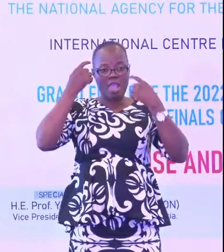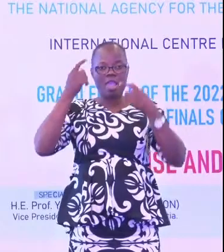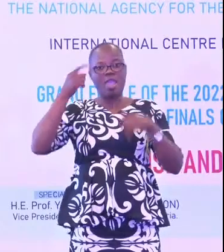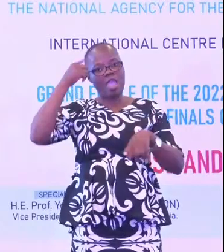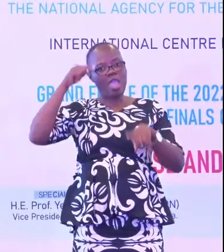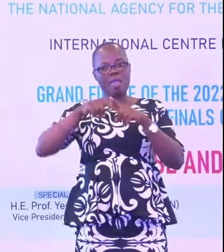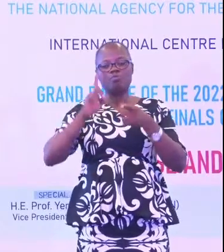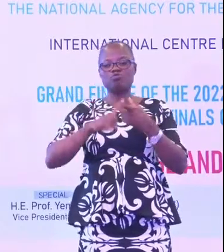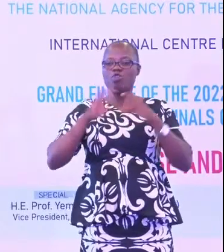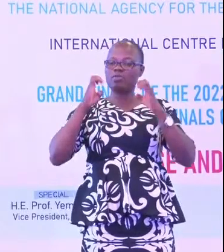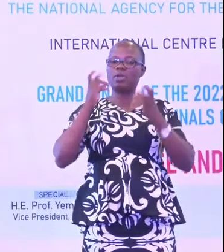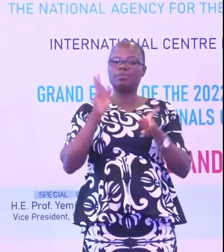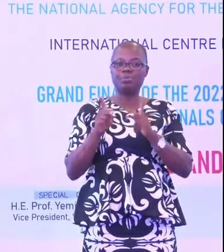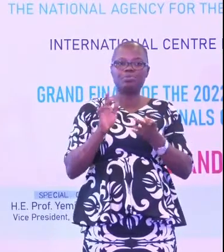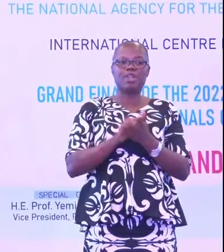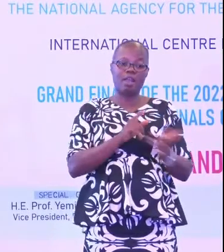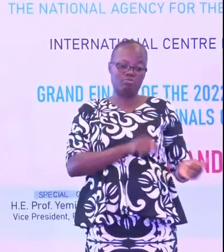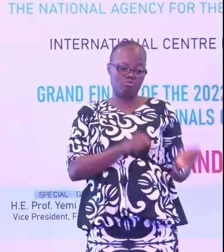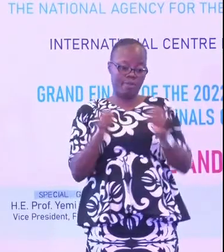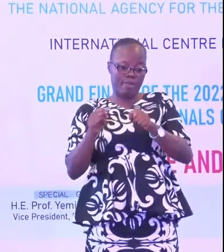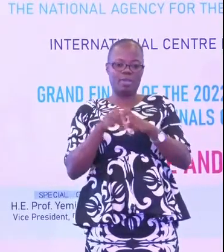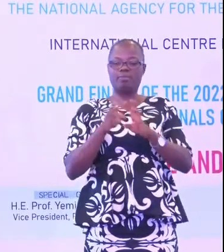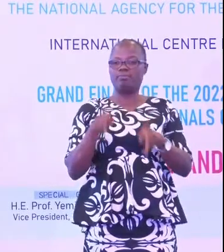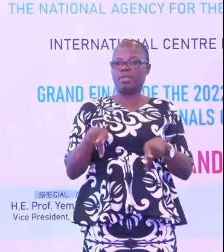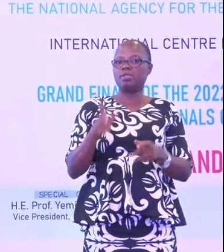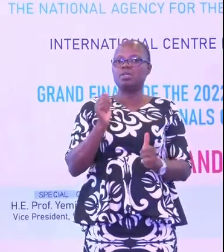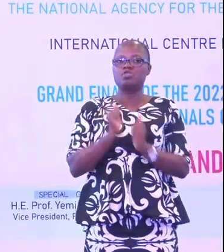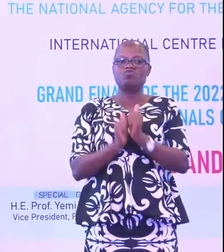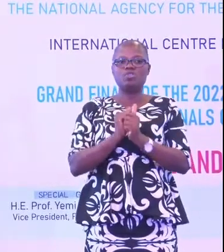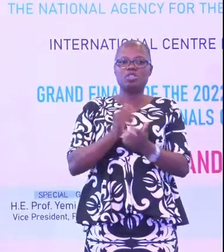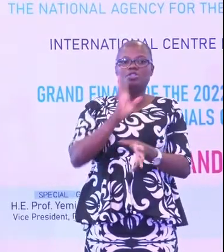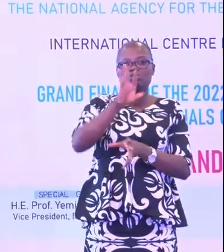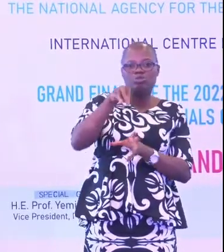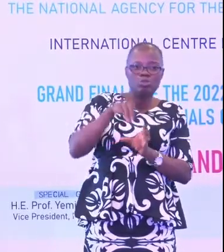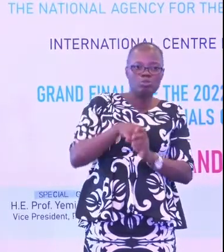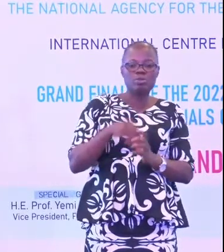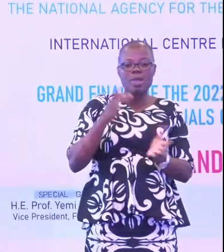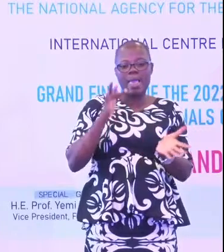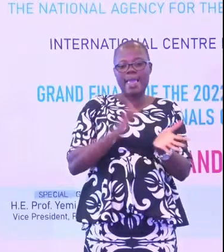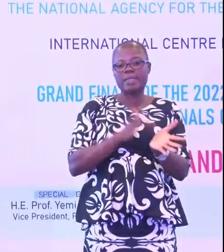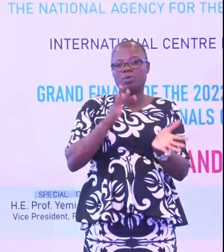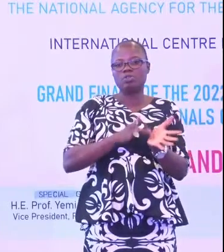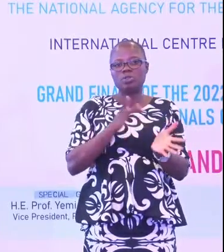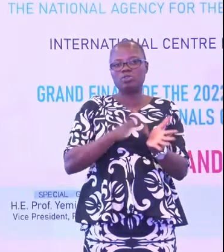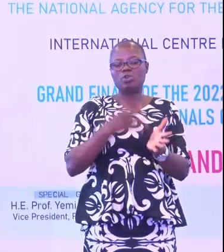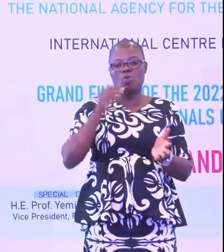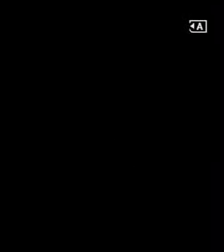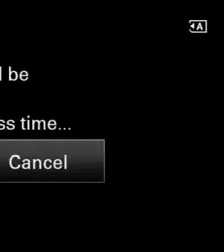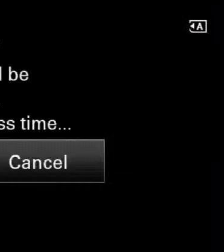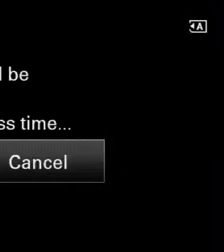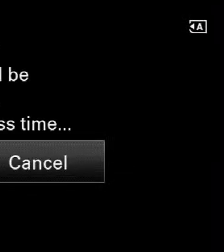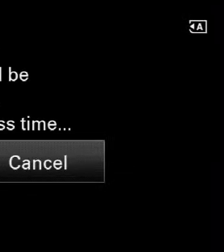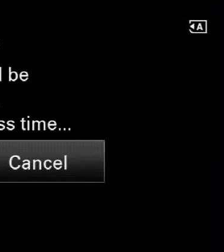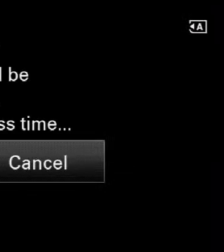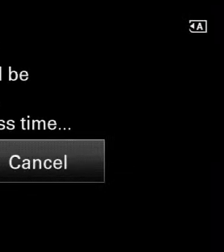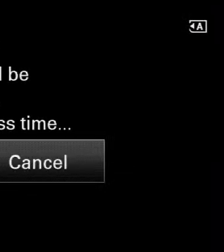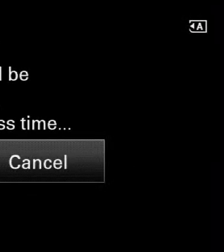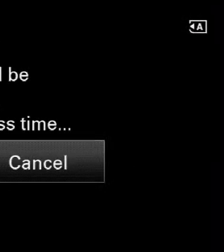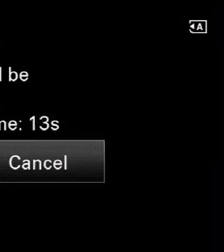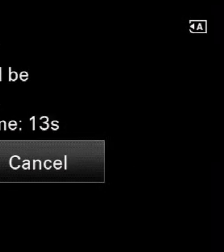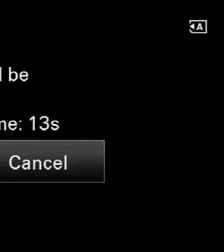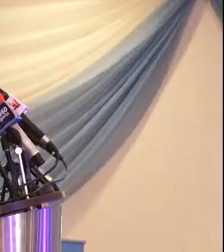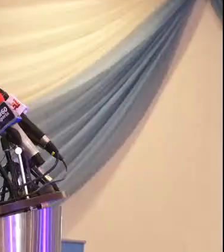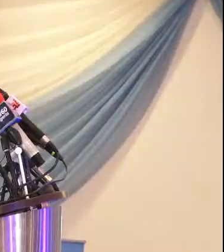people that trafficking in persons, which includes the exploitation of women and children for forced labor